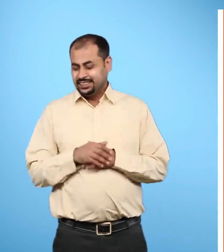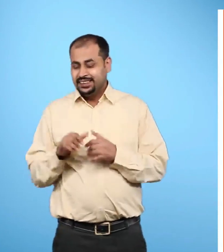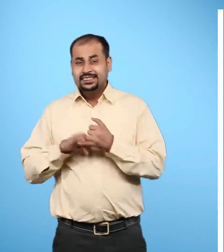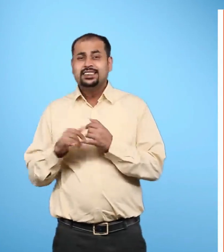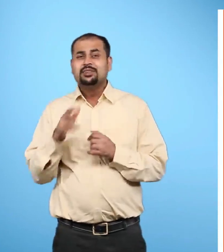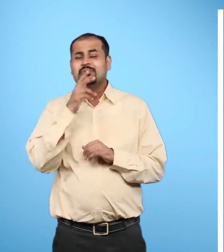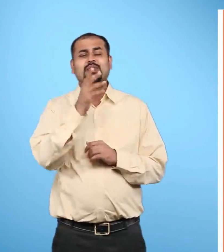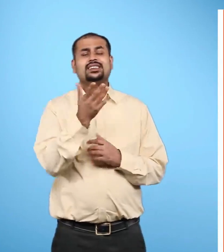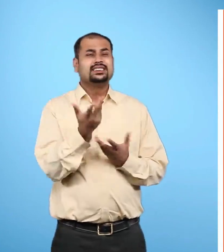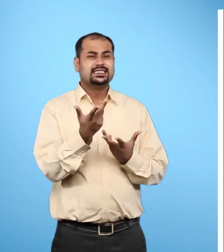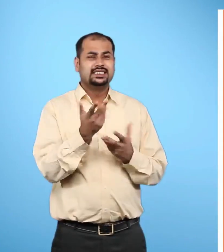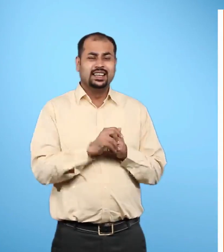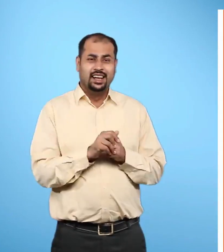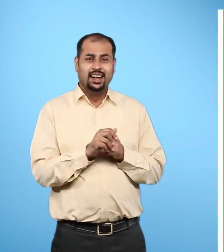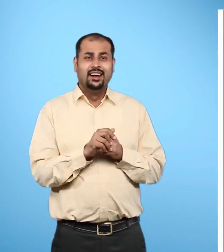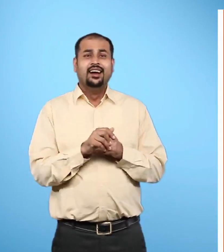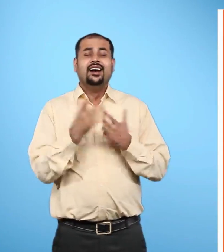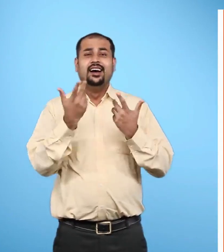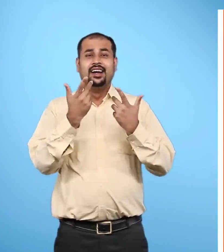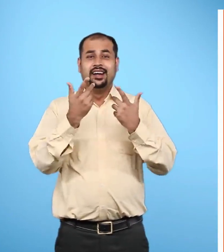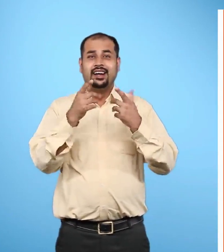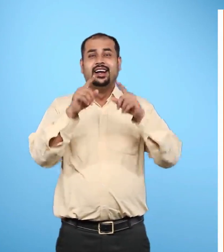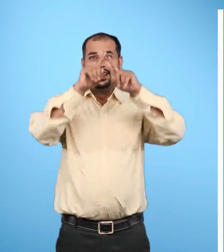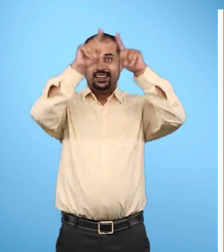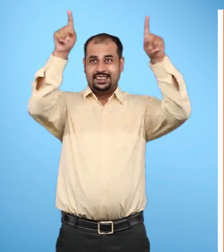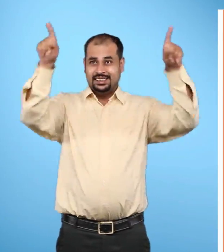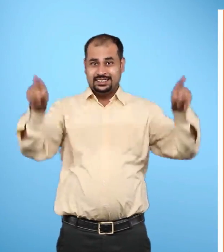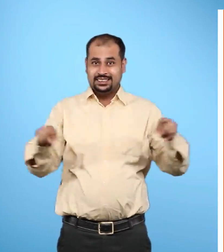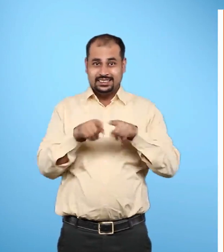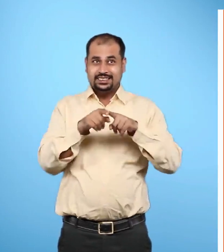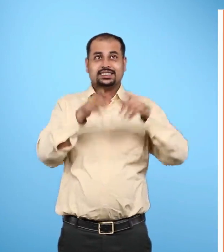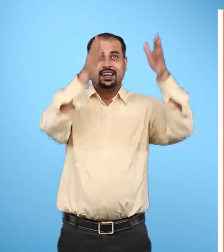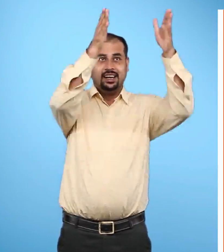in it there are two halves of two different rectangles."